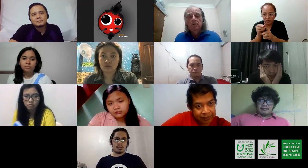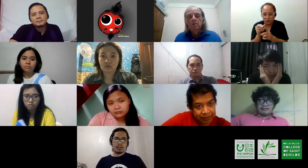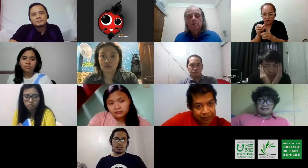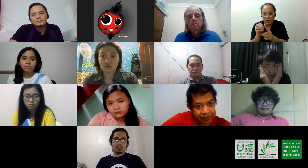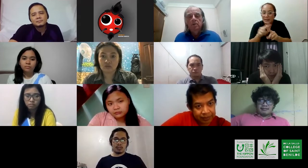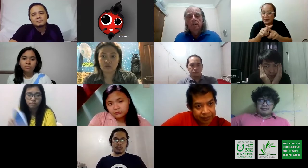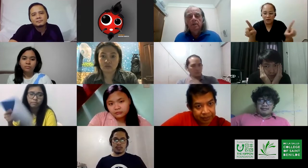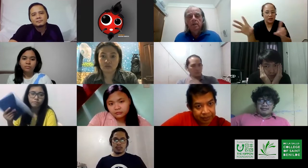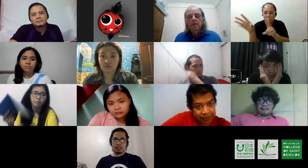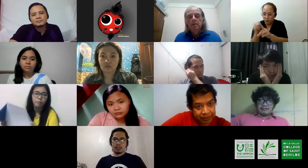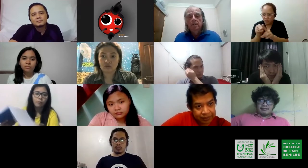Okay.